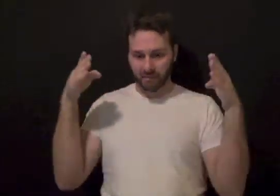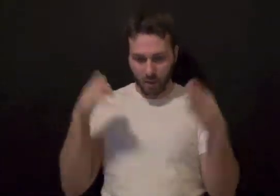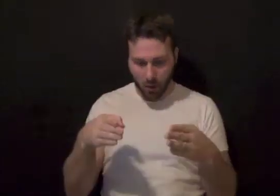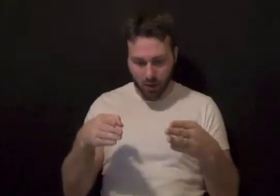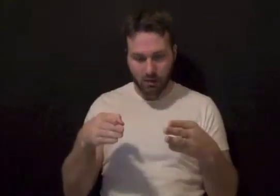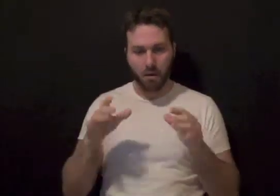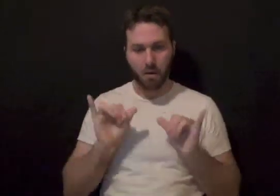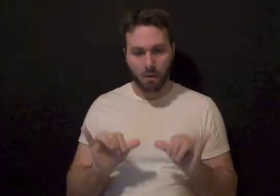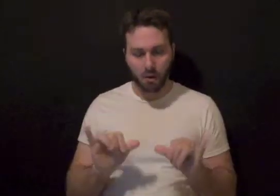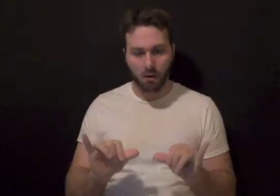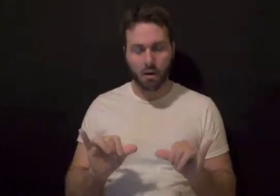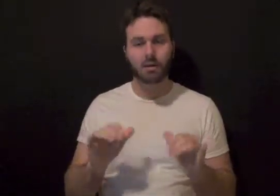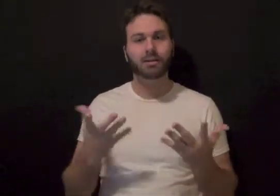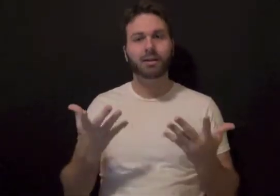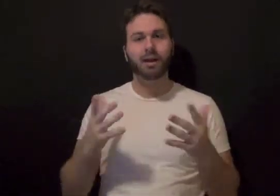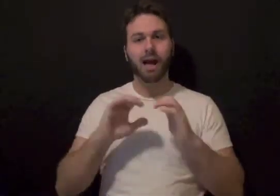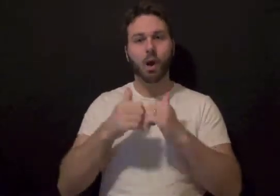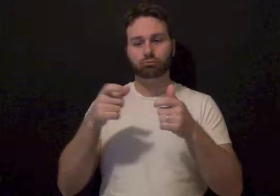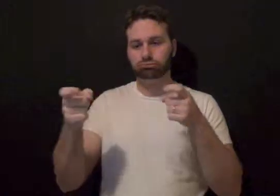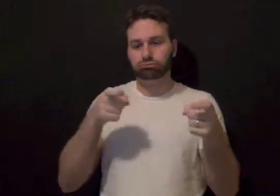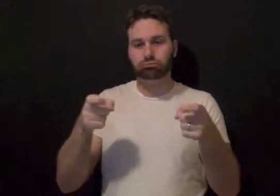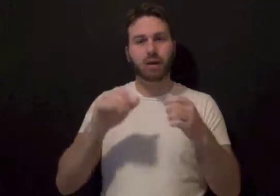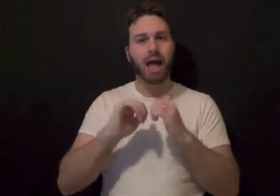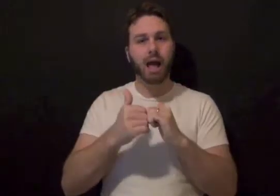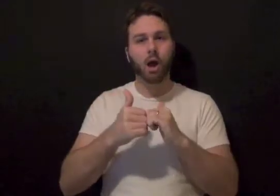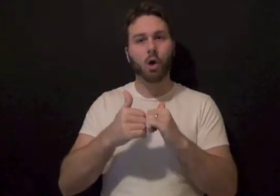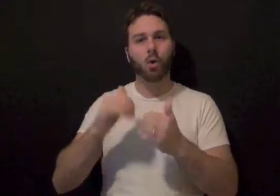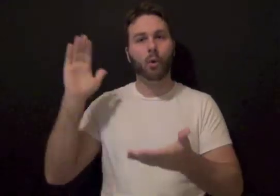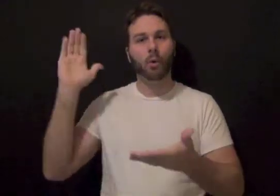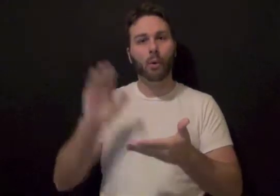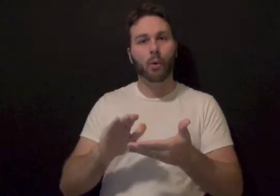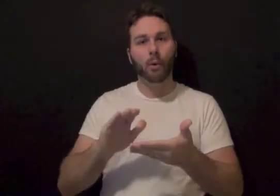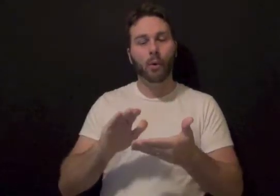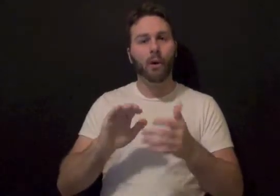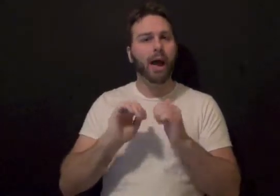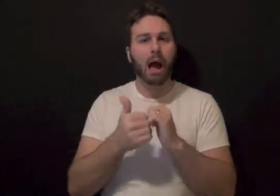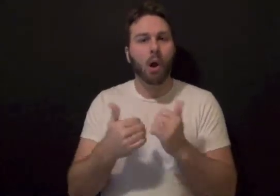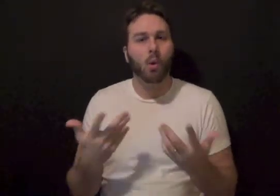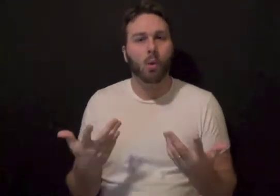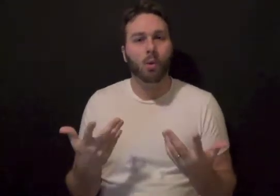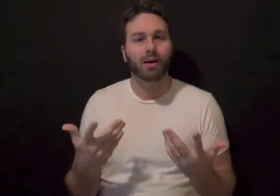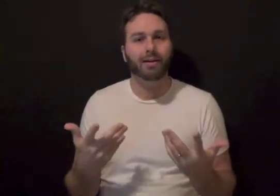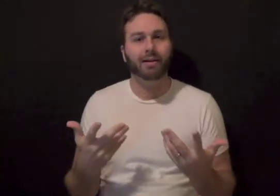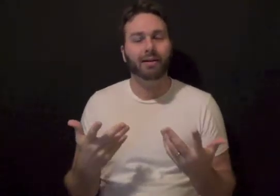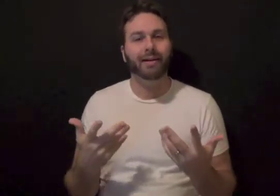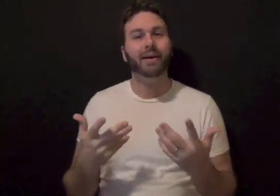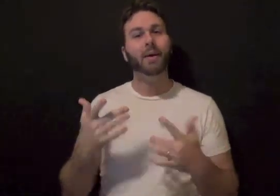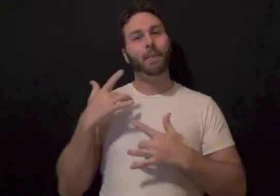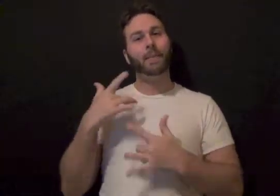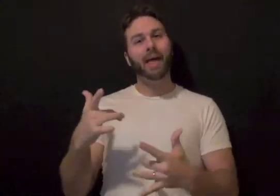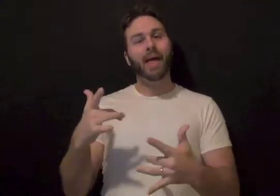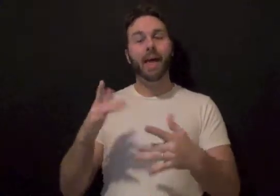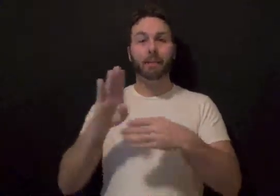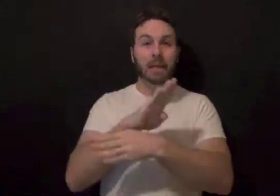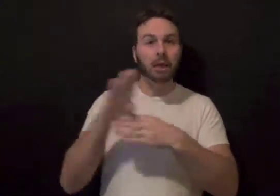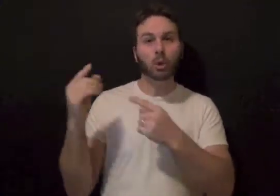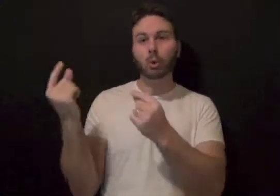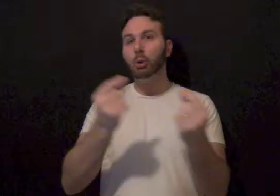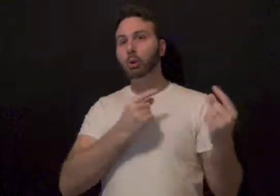And the sad fact is that we are so distracted that we're no longer present in the world